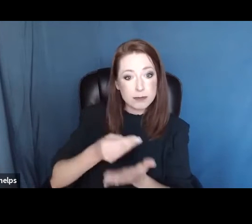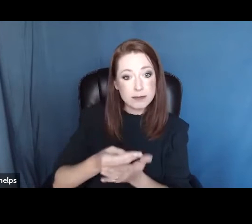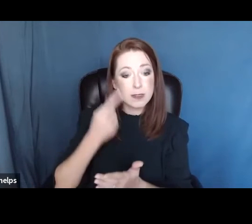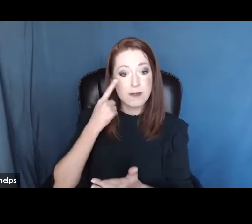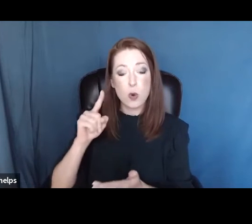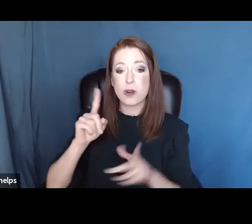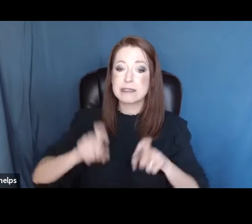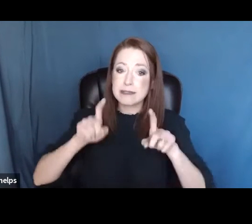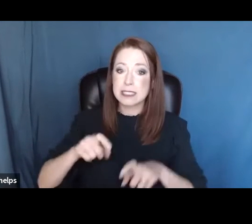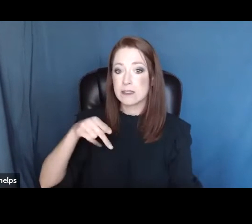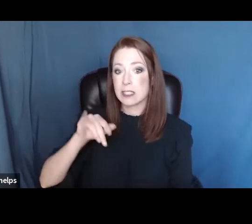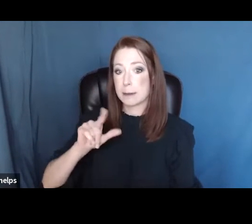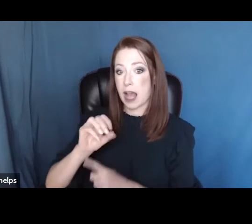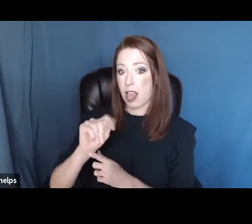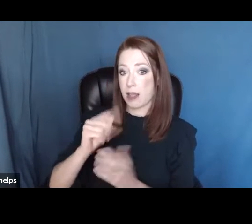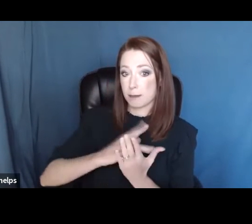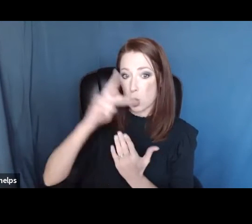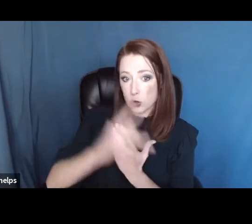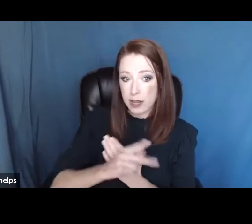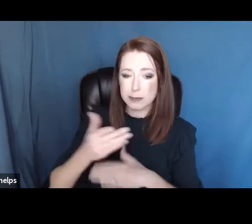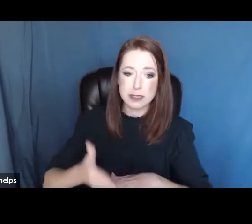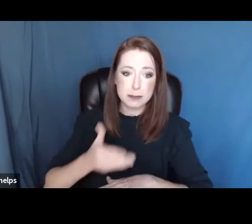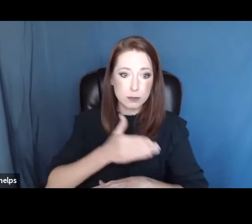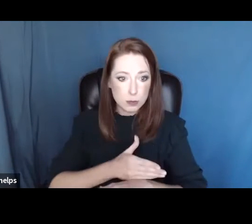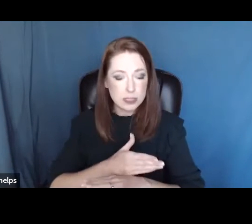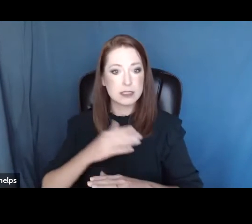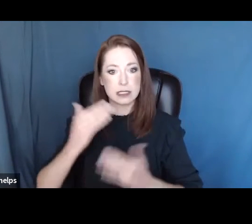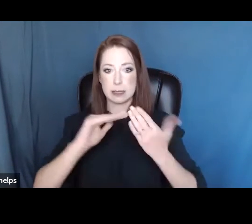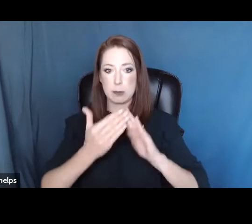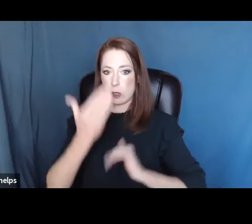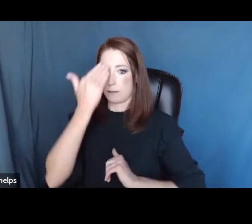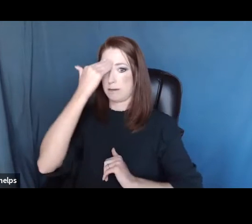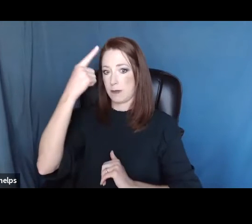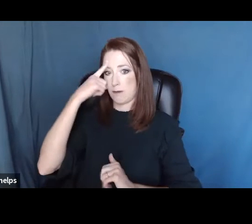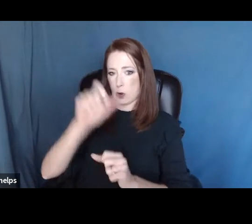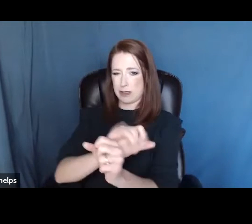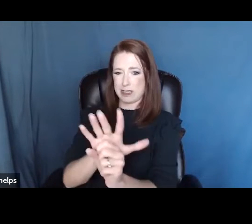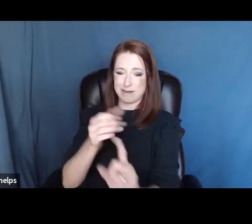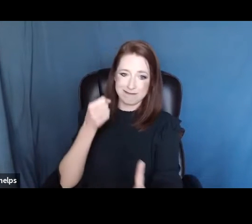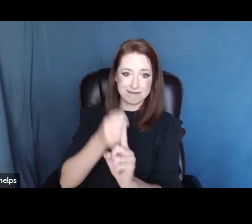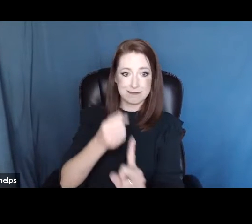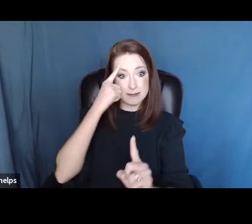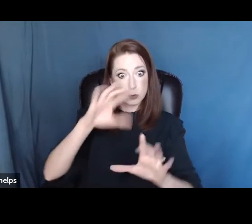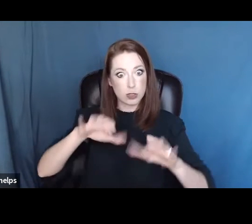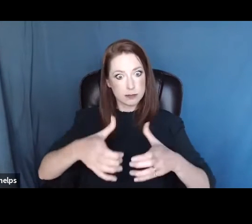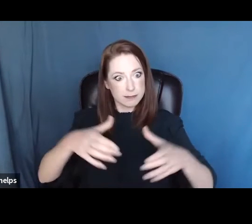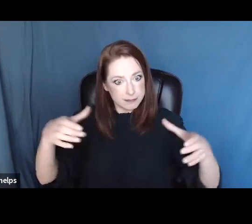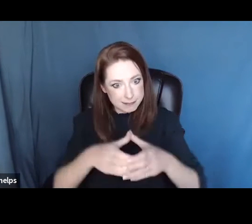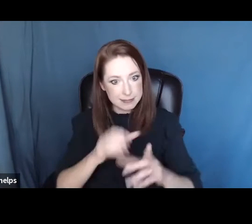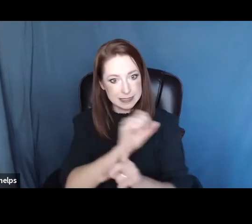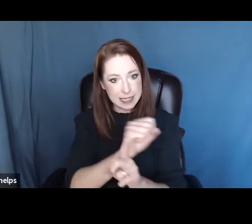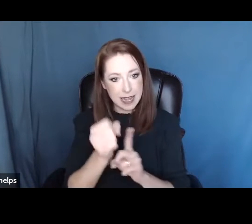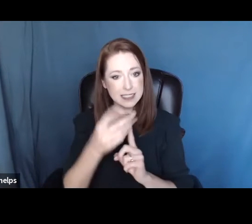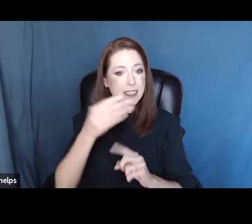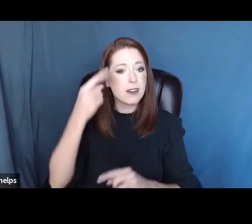programs, increased community awareness of the pandemic's effect on congregate settings, and to support current and future